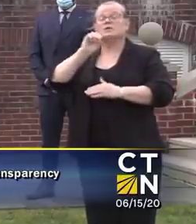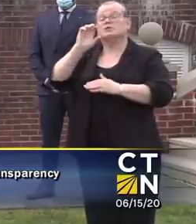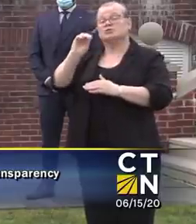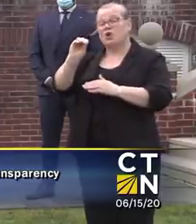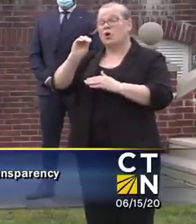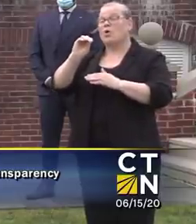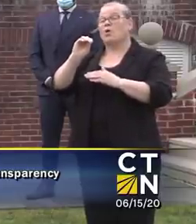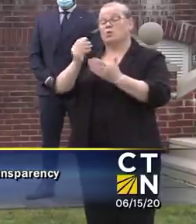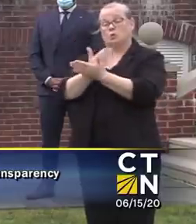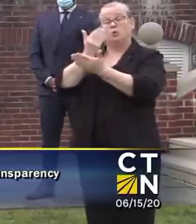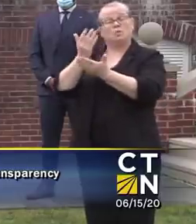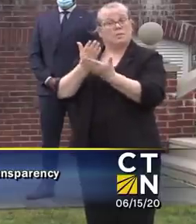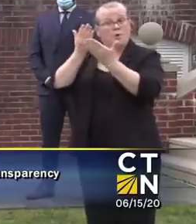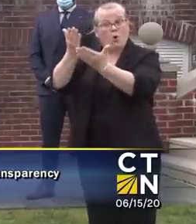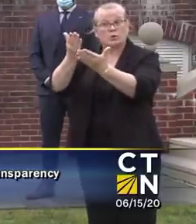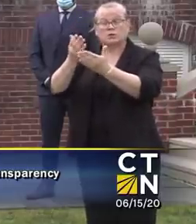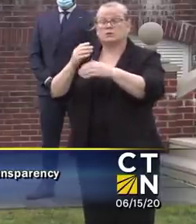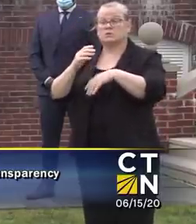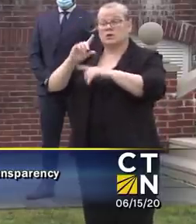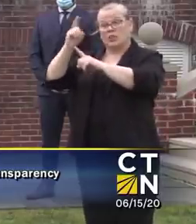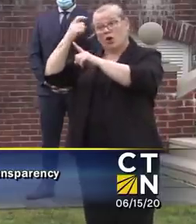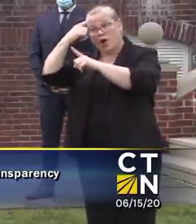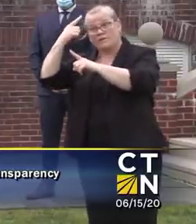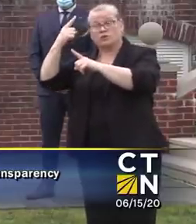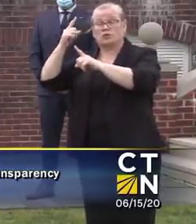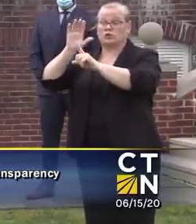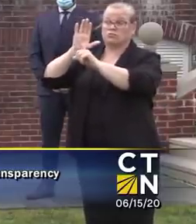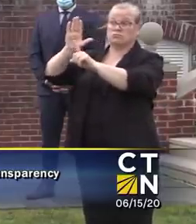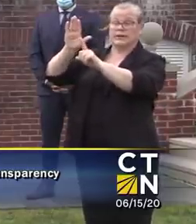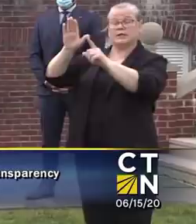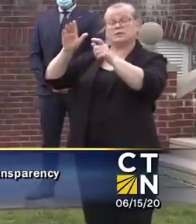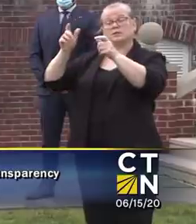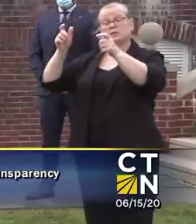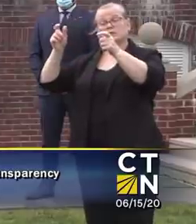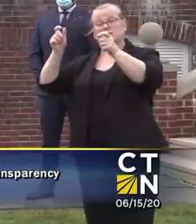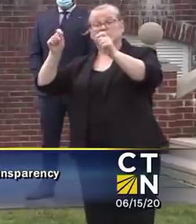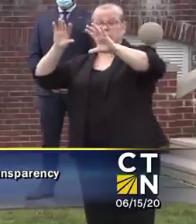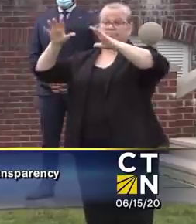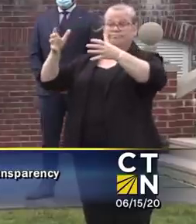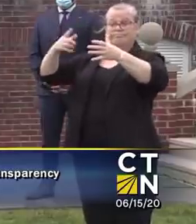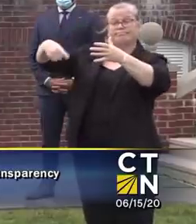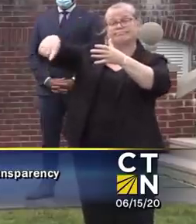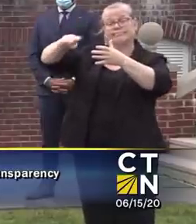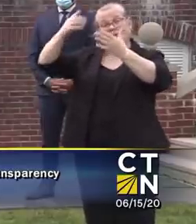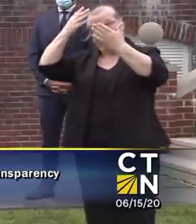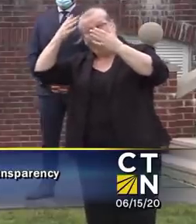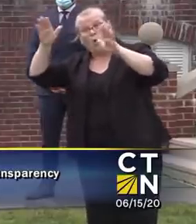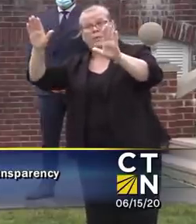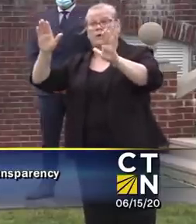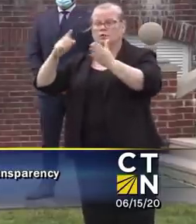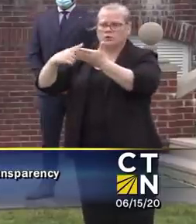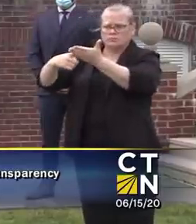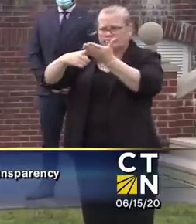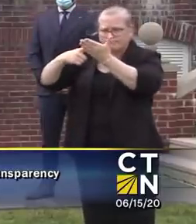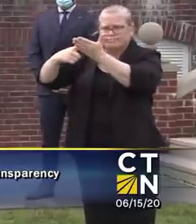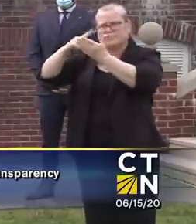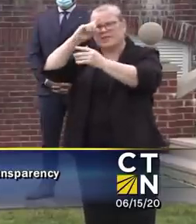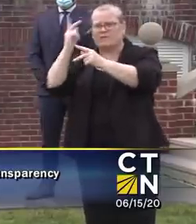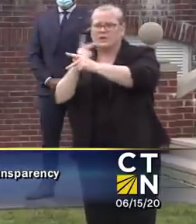that this governor and administration is open to having that conversation to figure out how collectively we can come up with